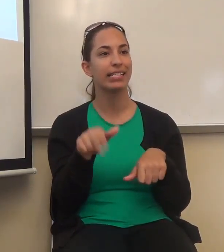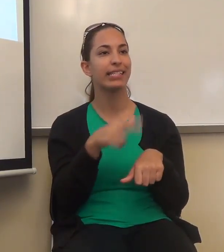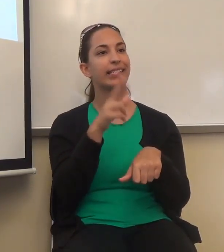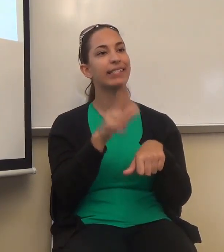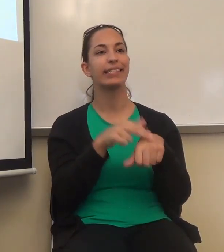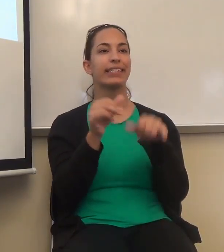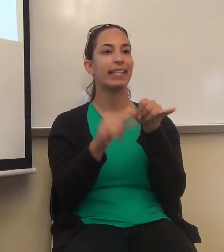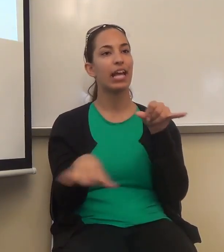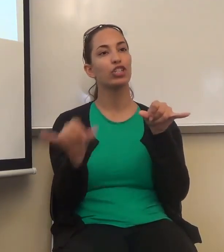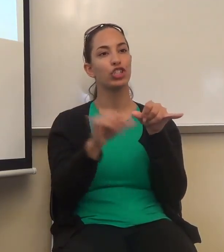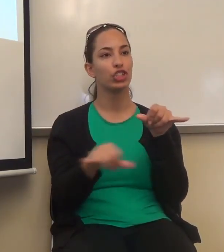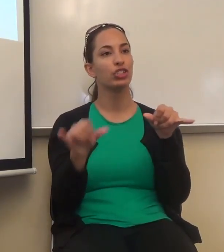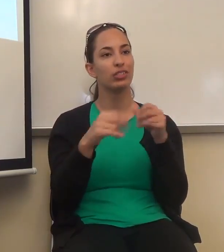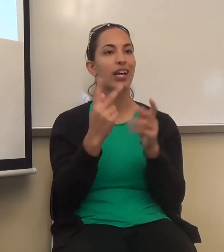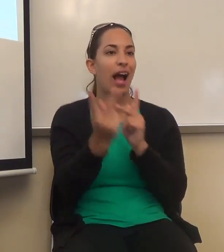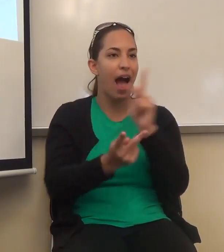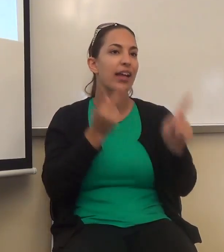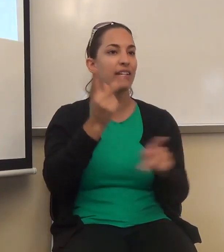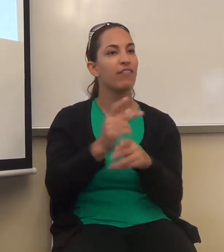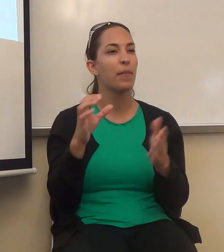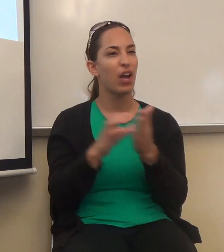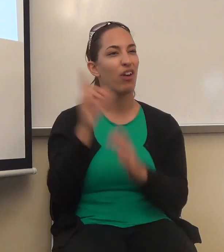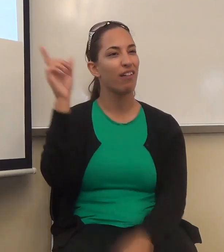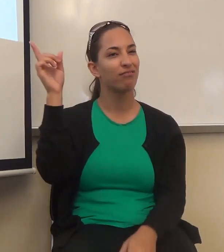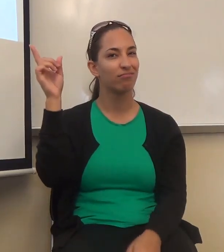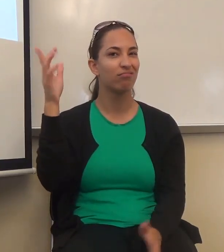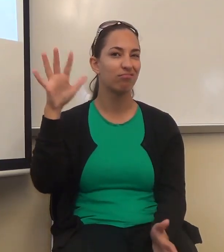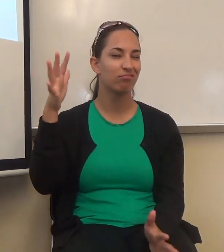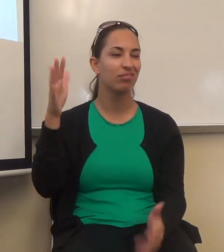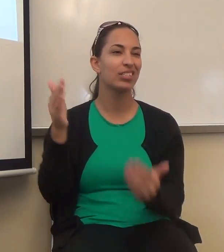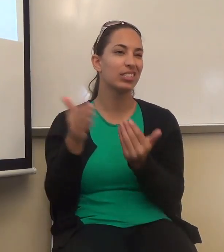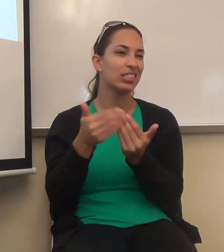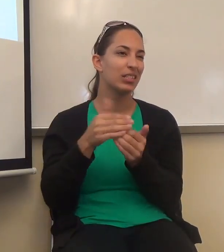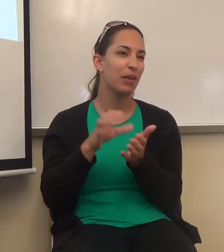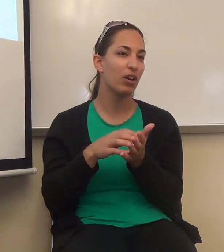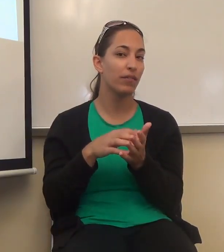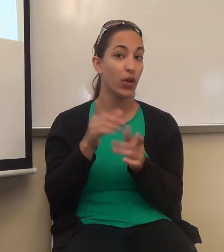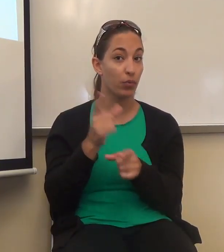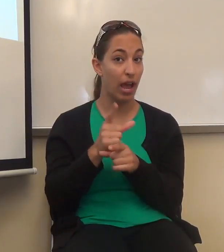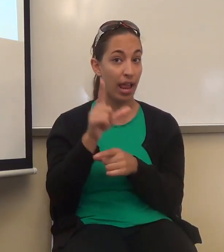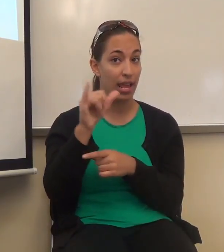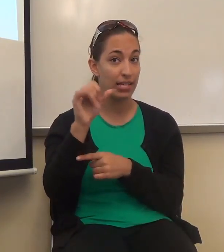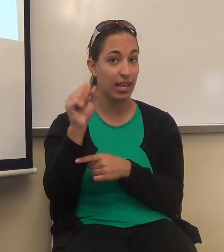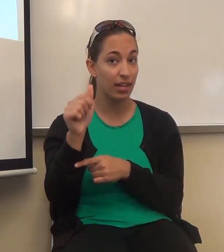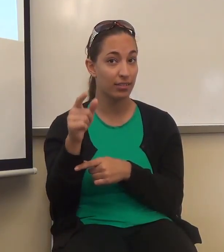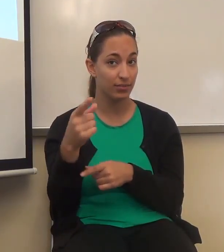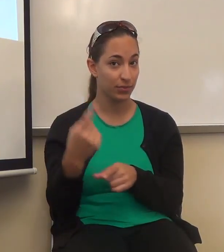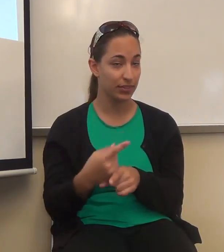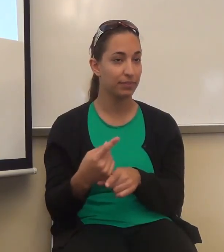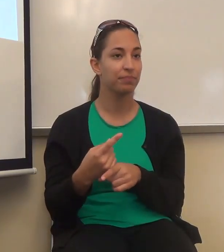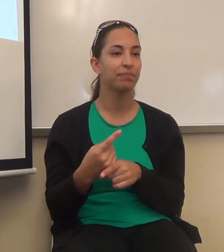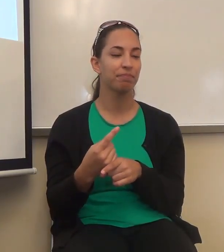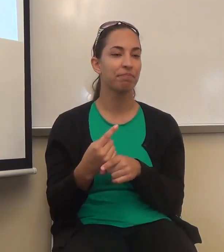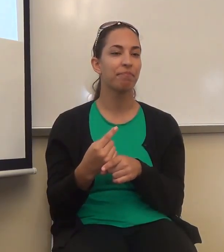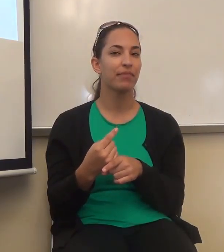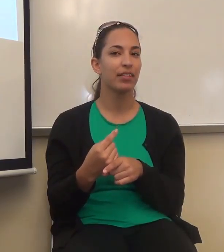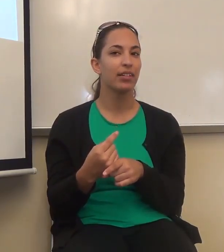right, Lisa? Yeah. This is a pretty easy paragraph, okay? But as you know, some of them are not going to be so